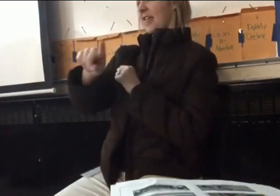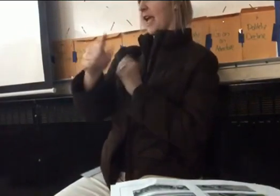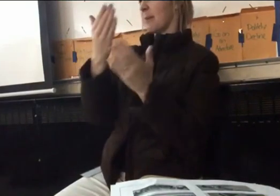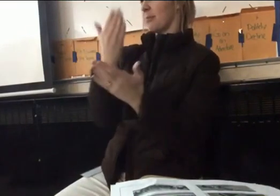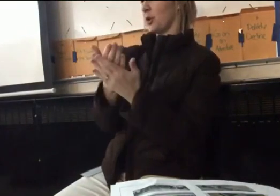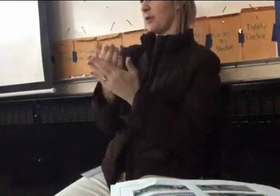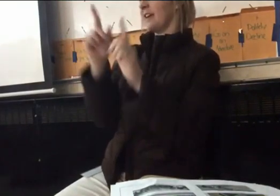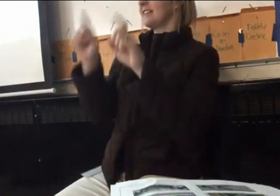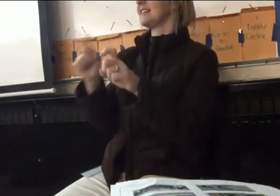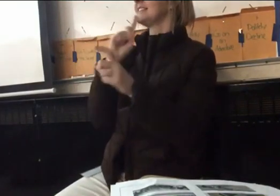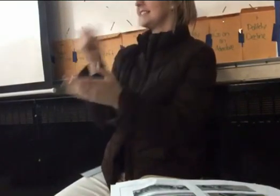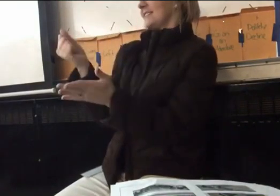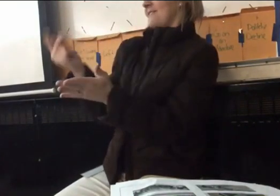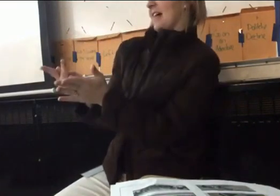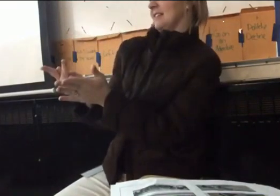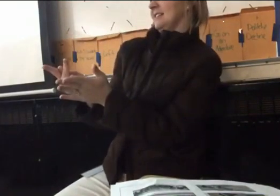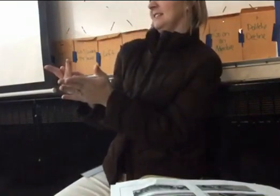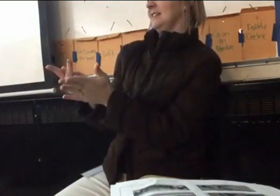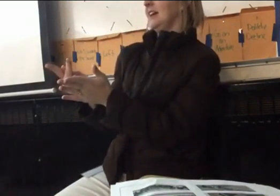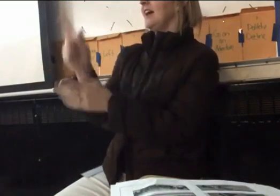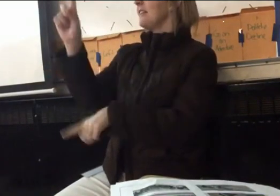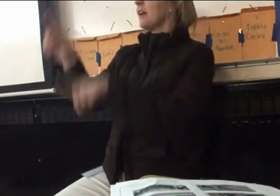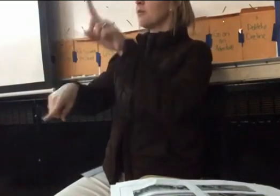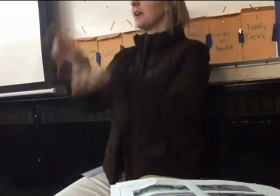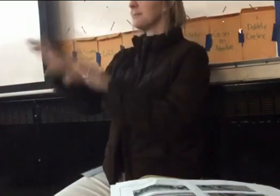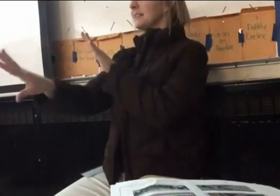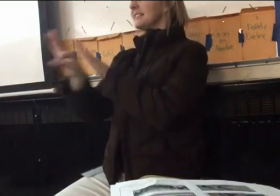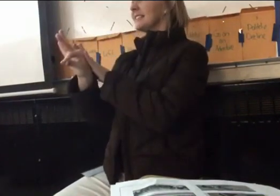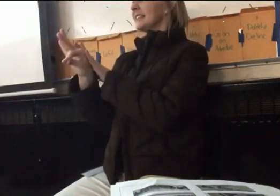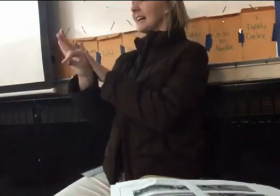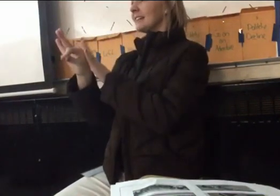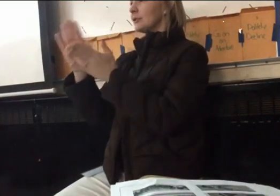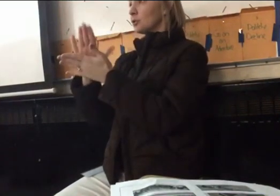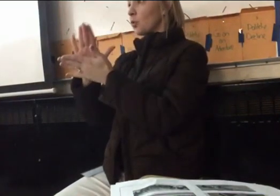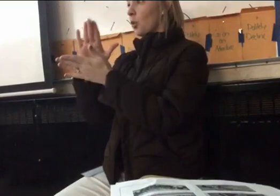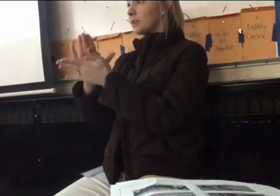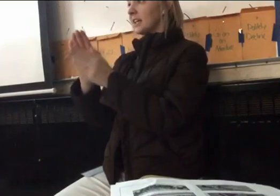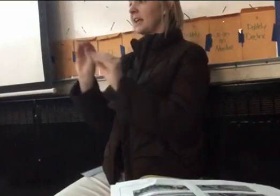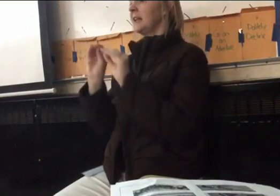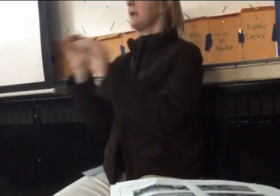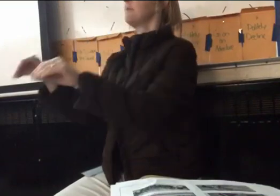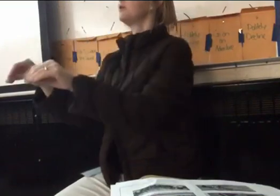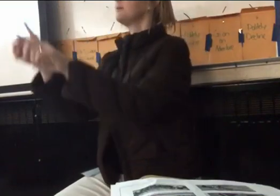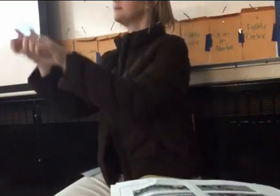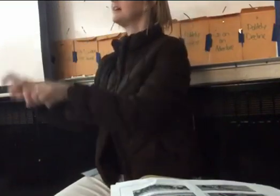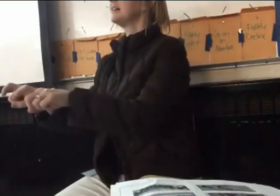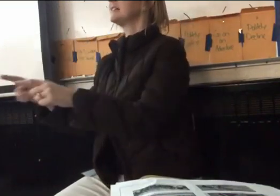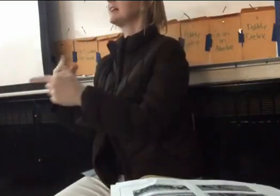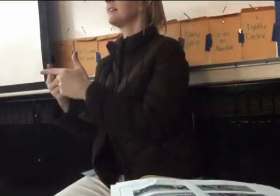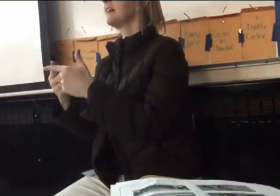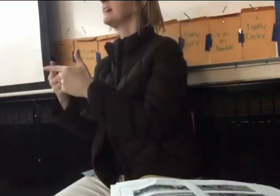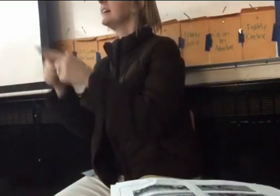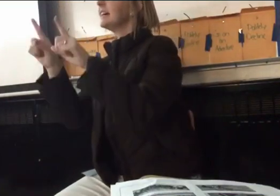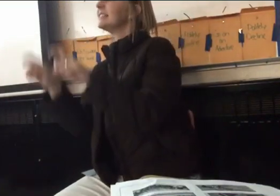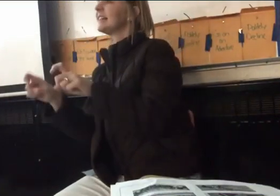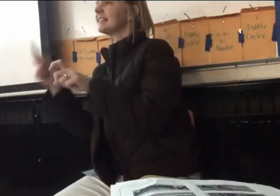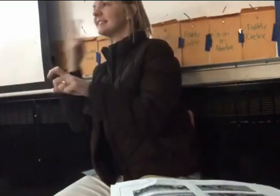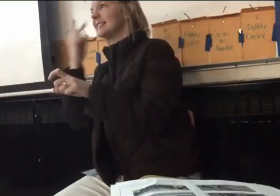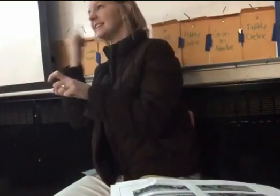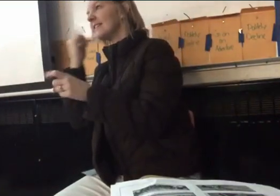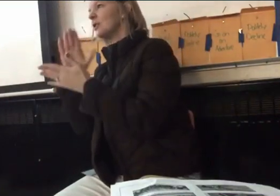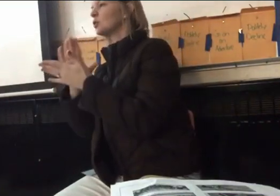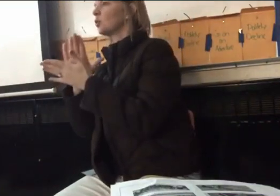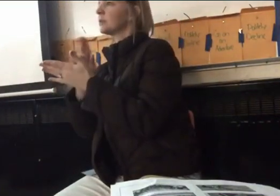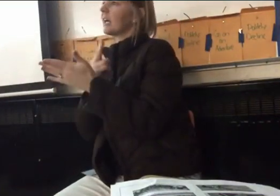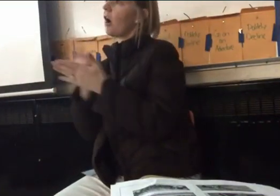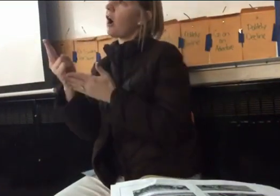valid. And they randomly will select schools, they'll put the test in, and it tests whether or not that school is being honest, if there's cheating involved,